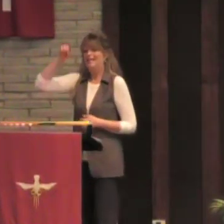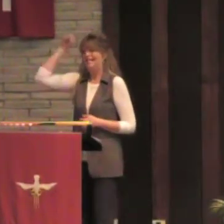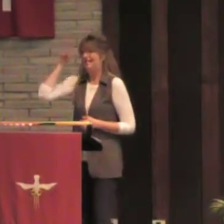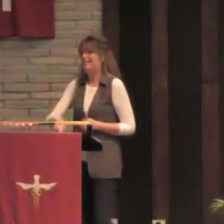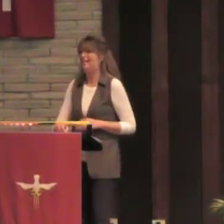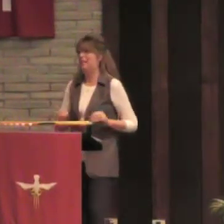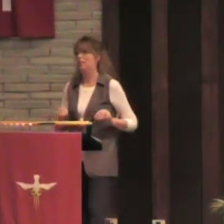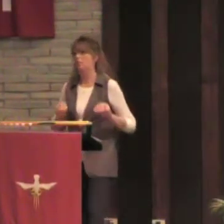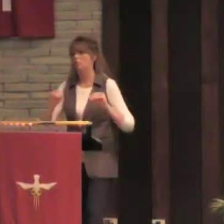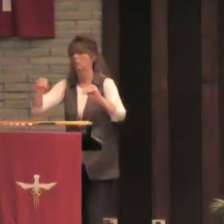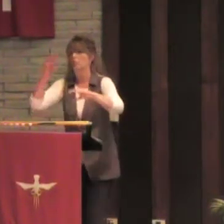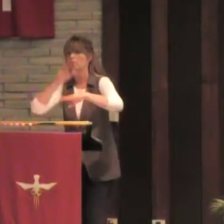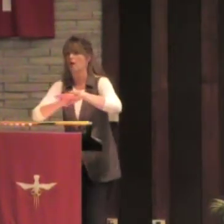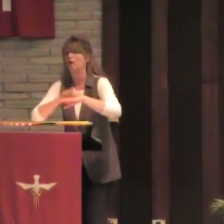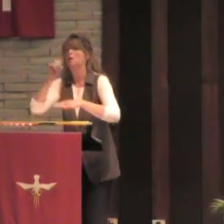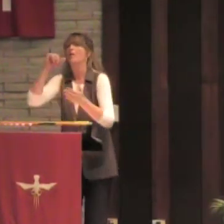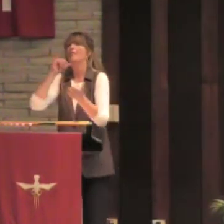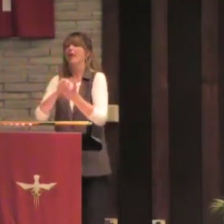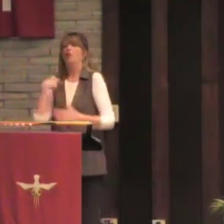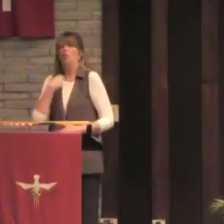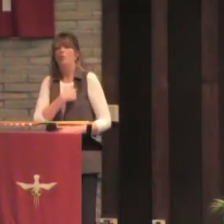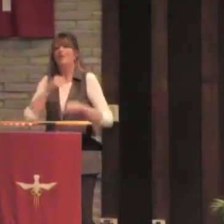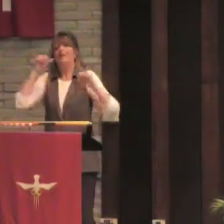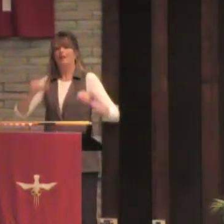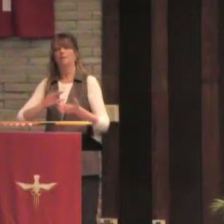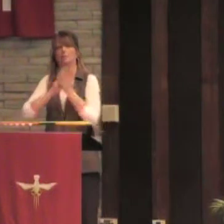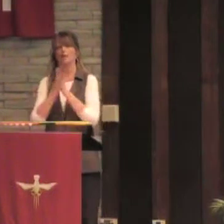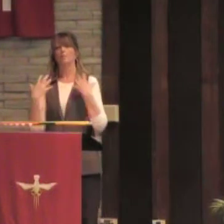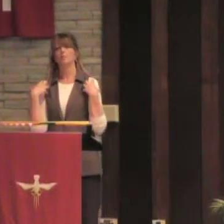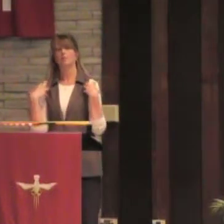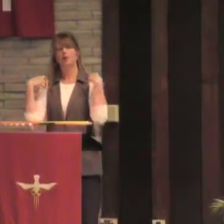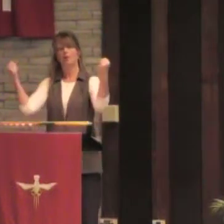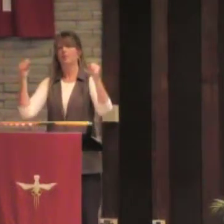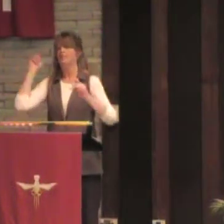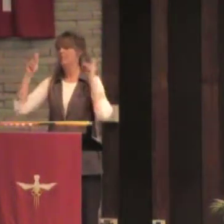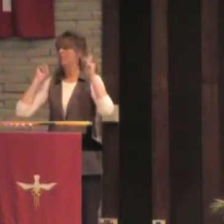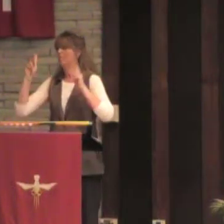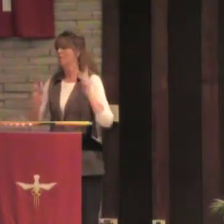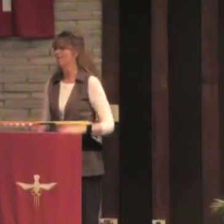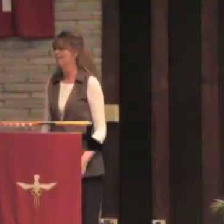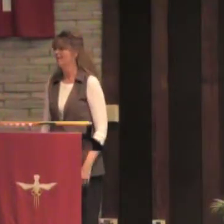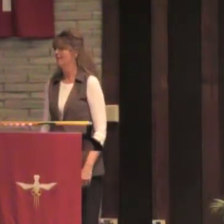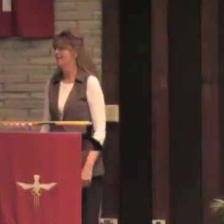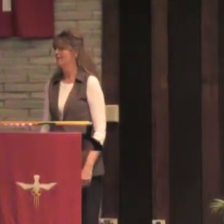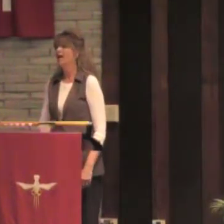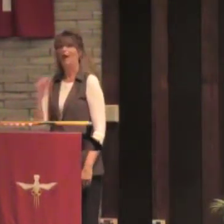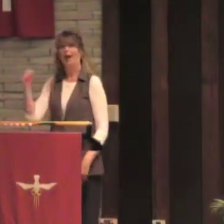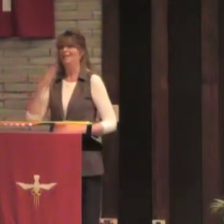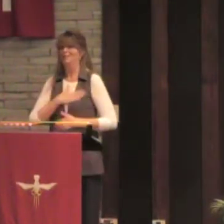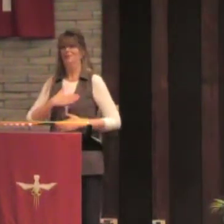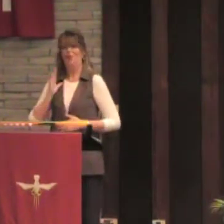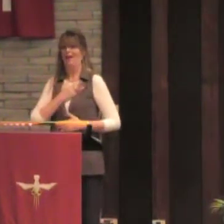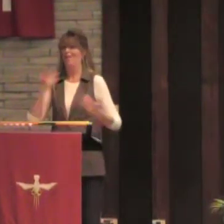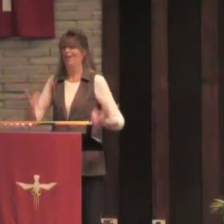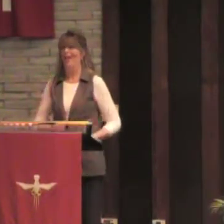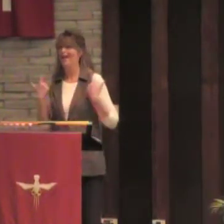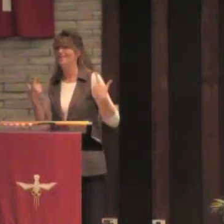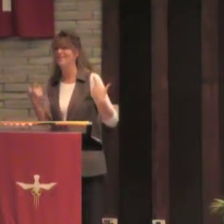to forgive. We need to move on so that we can become healthy and whole people